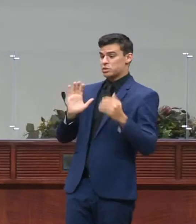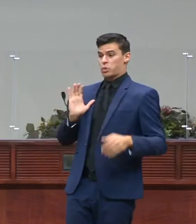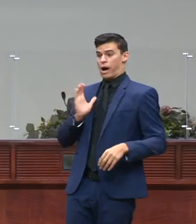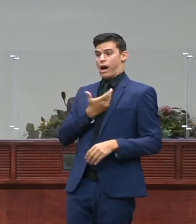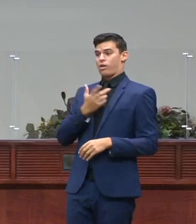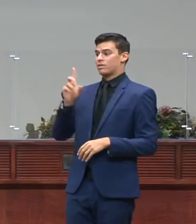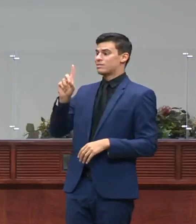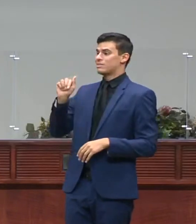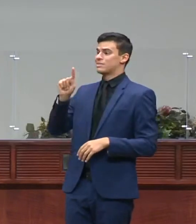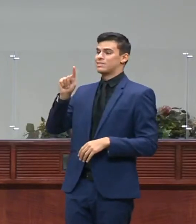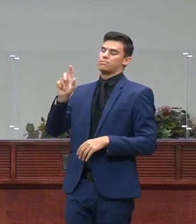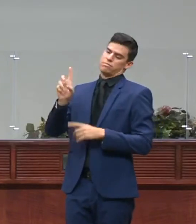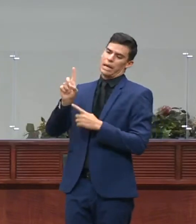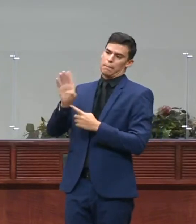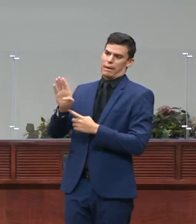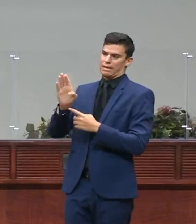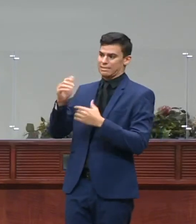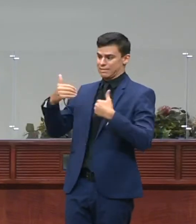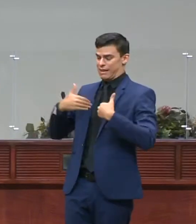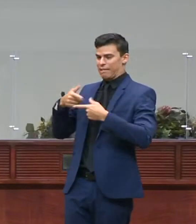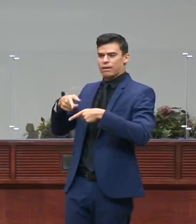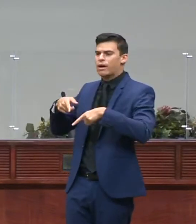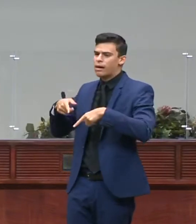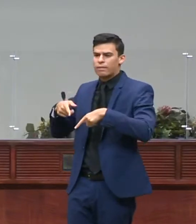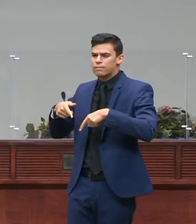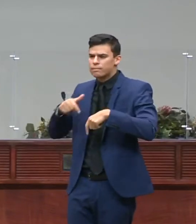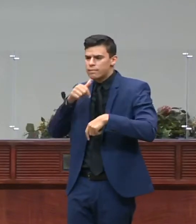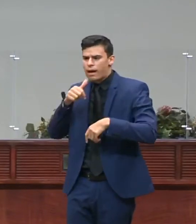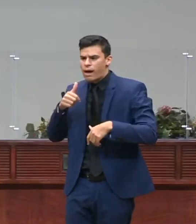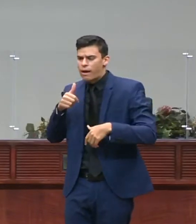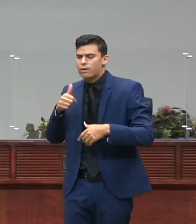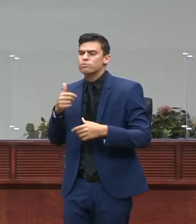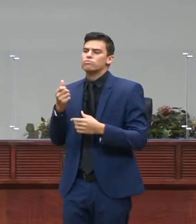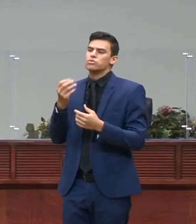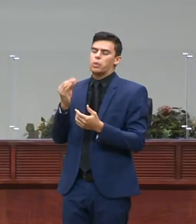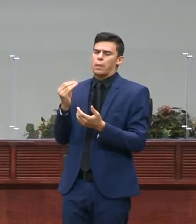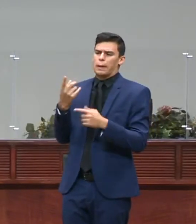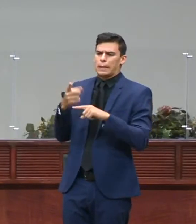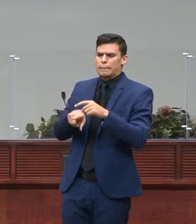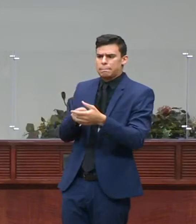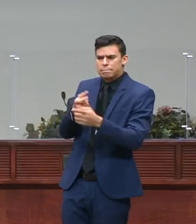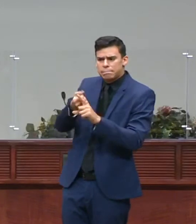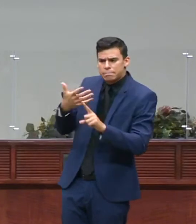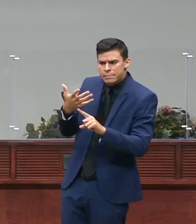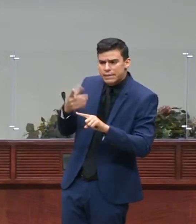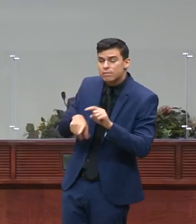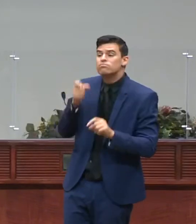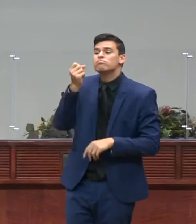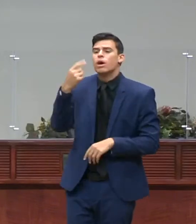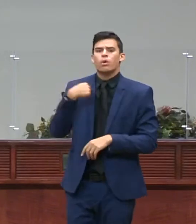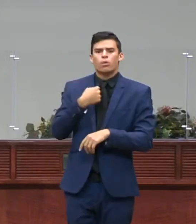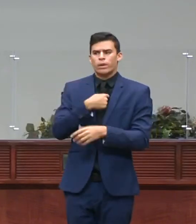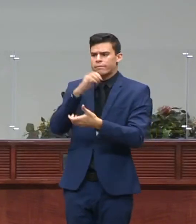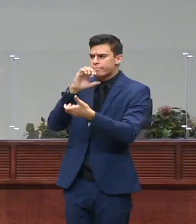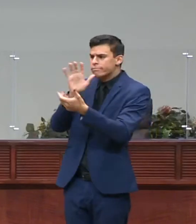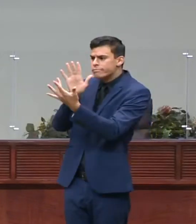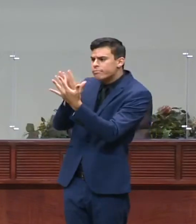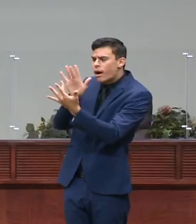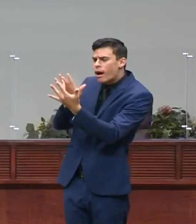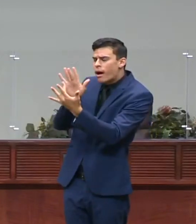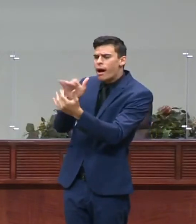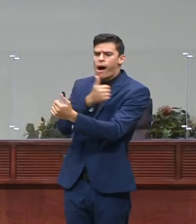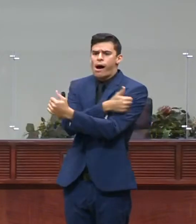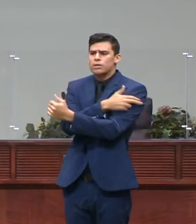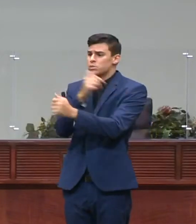able to speak on that. We do have constant contact with the hospitals, with all the